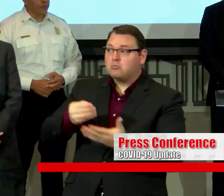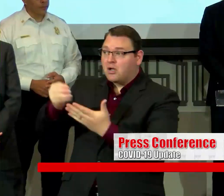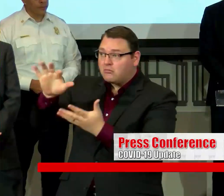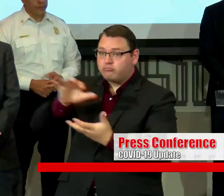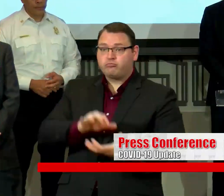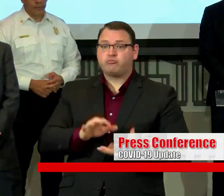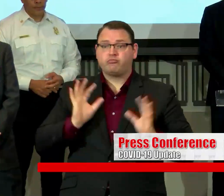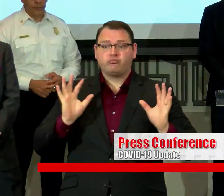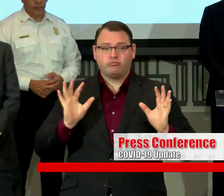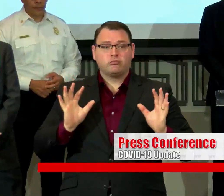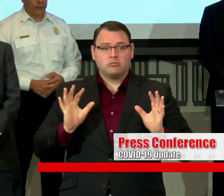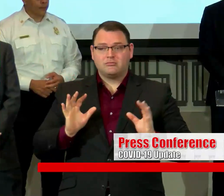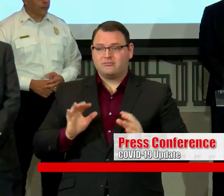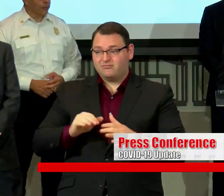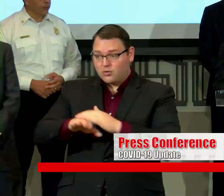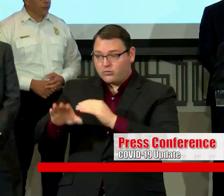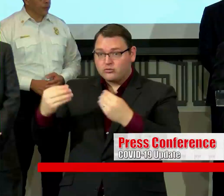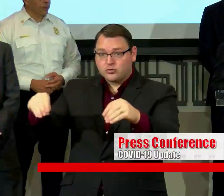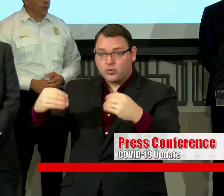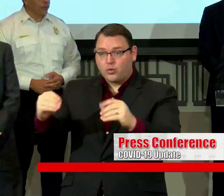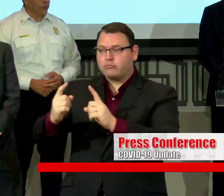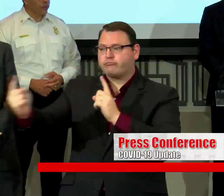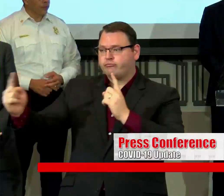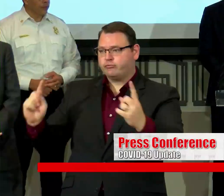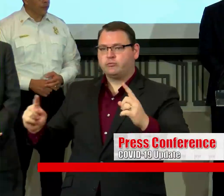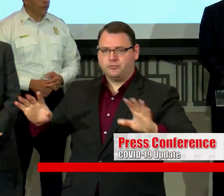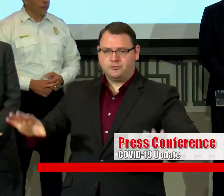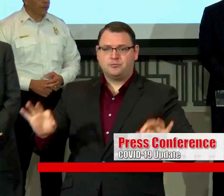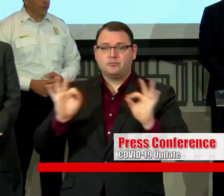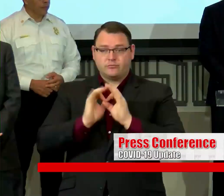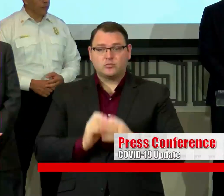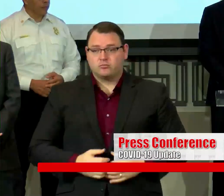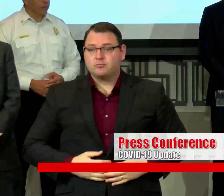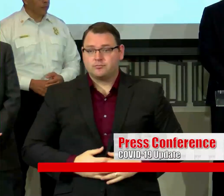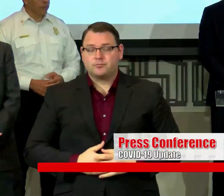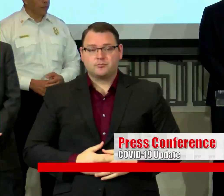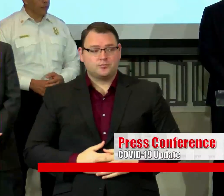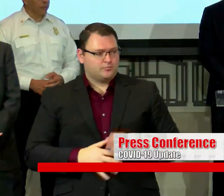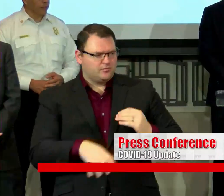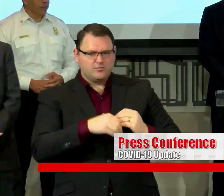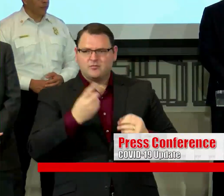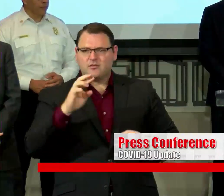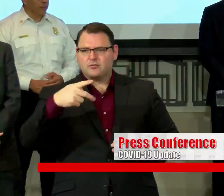stop there. And Dr. Peirce, anything you would like to add? Or do you want to?